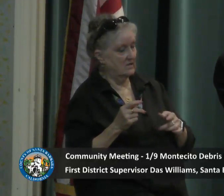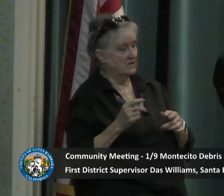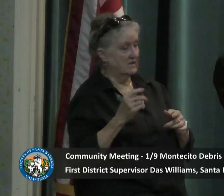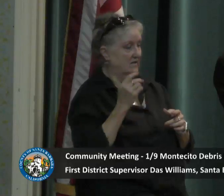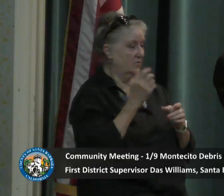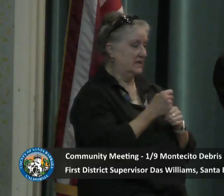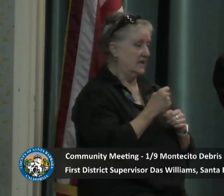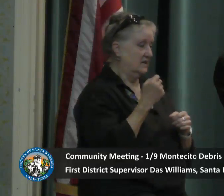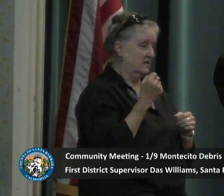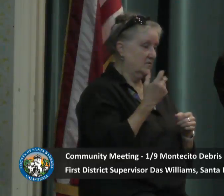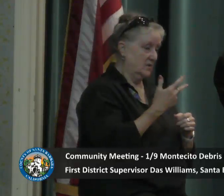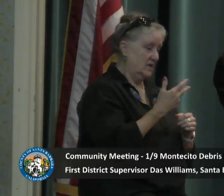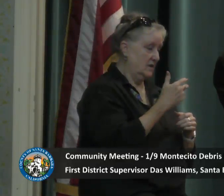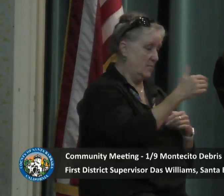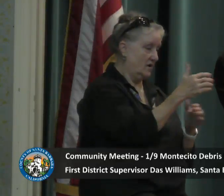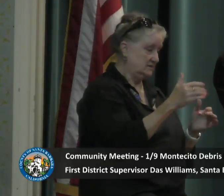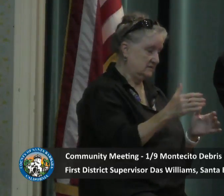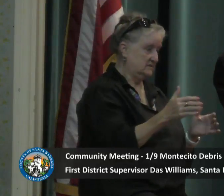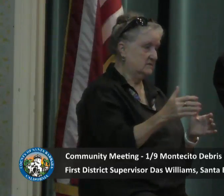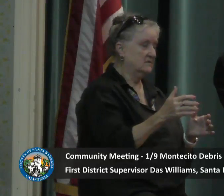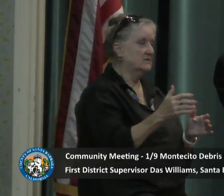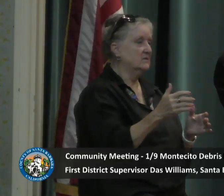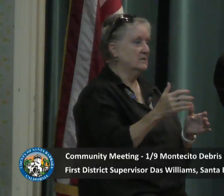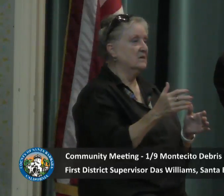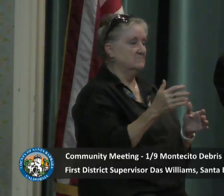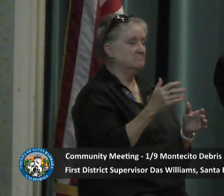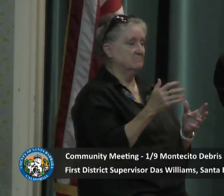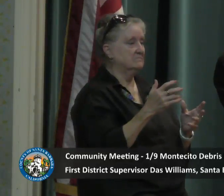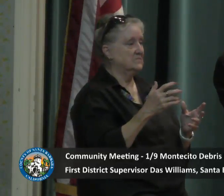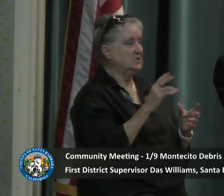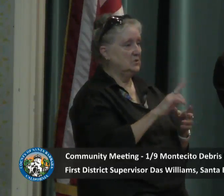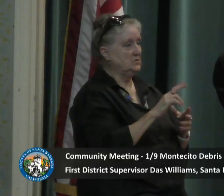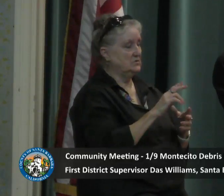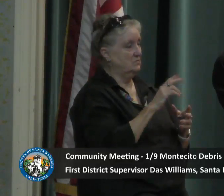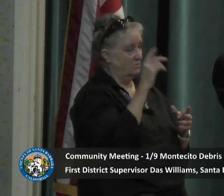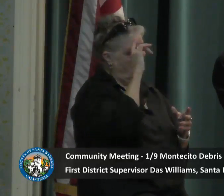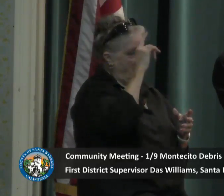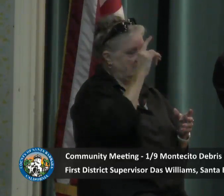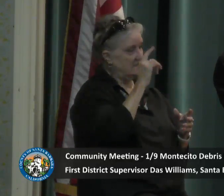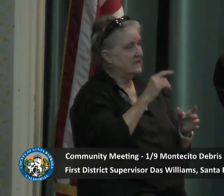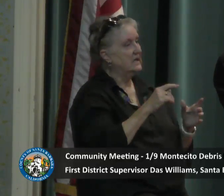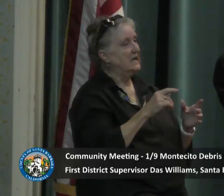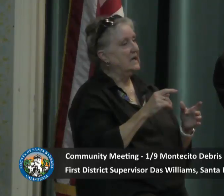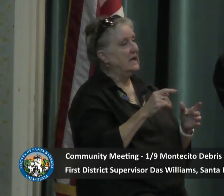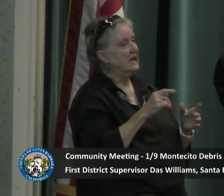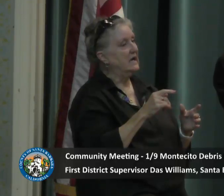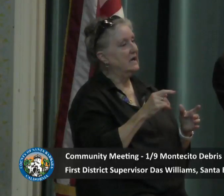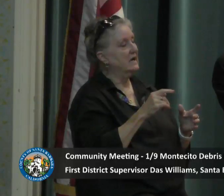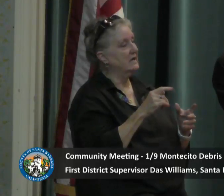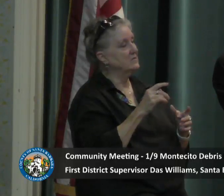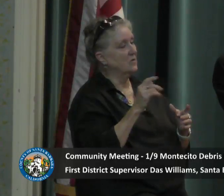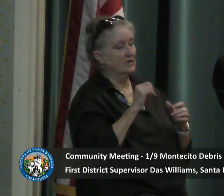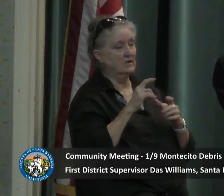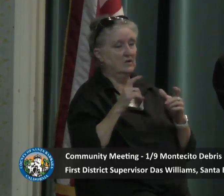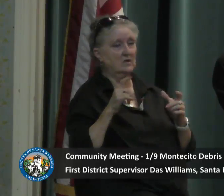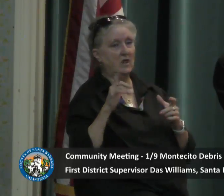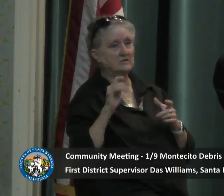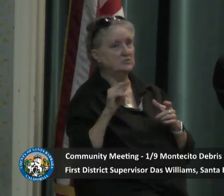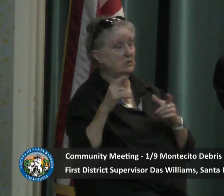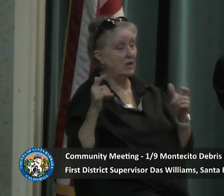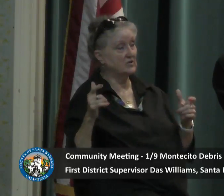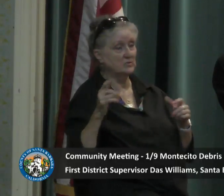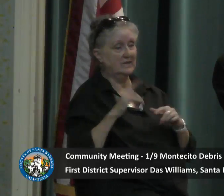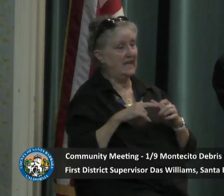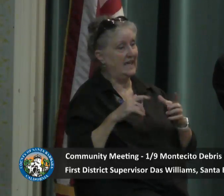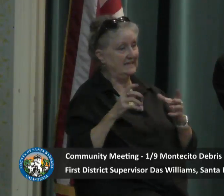get 3 roll-off boxes, you make those count. And if your lot's too large or we're not, we